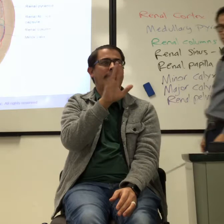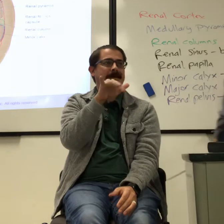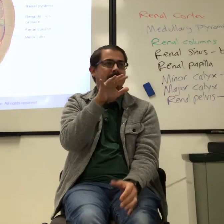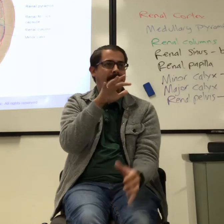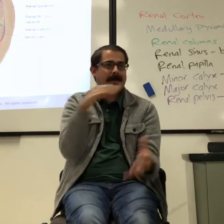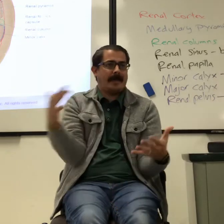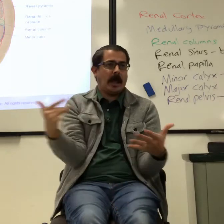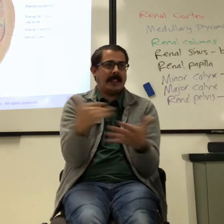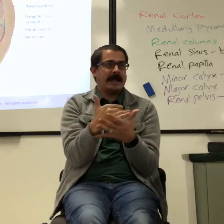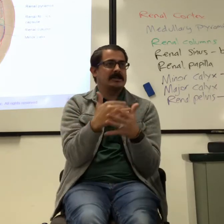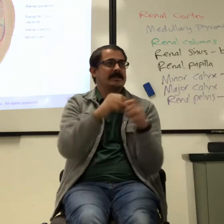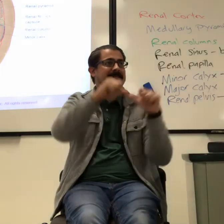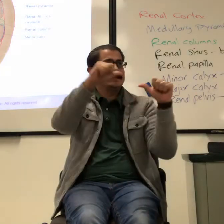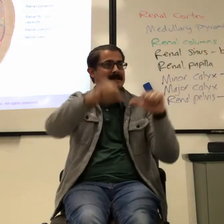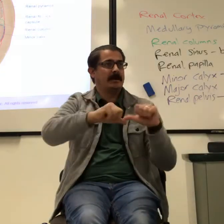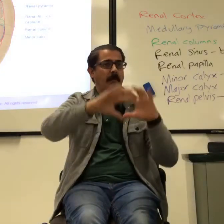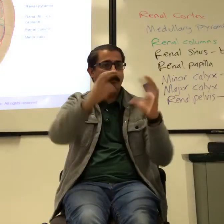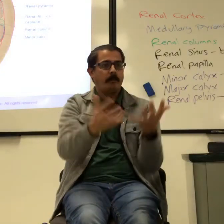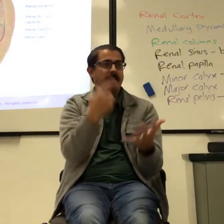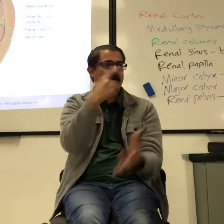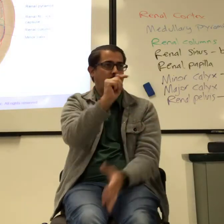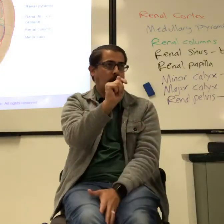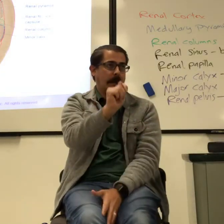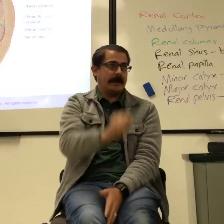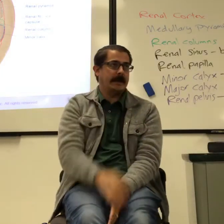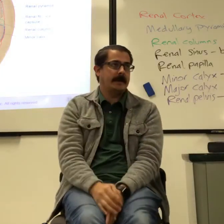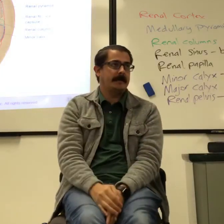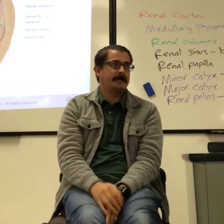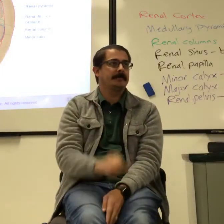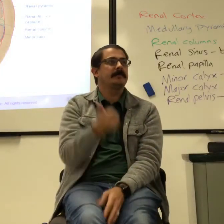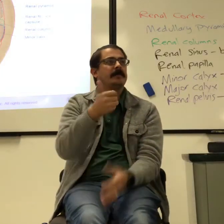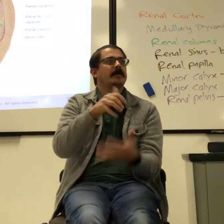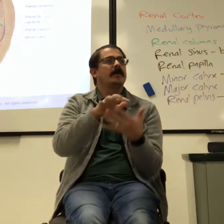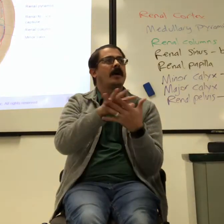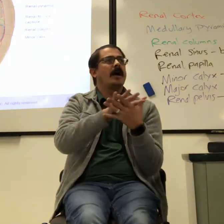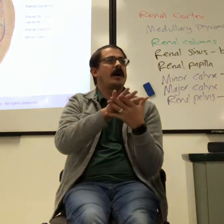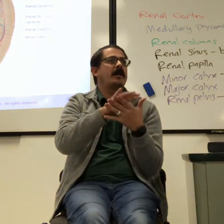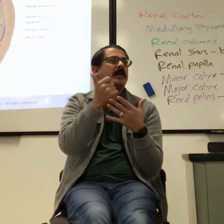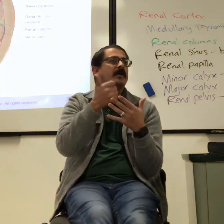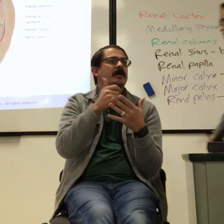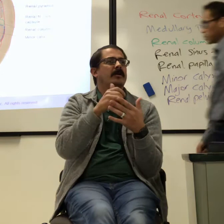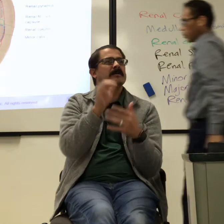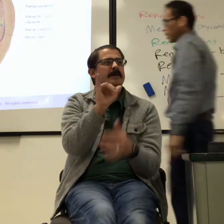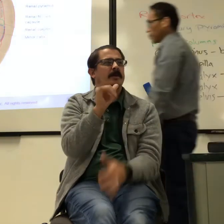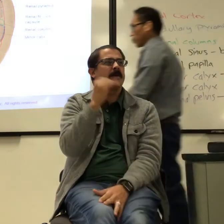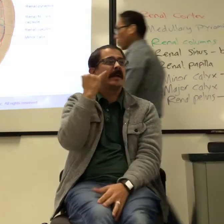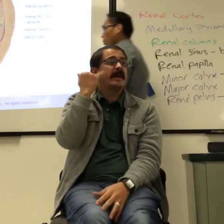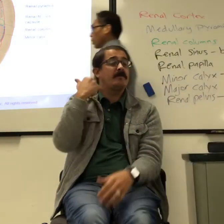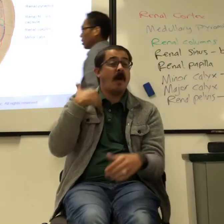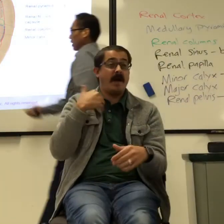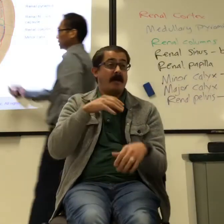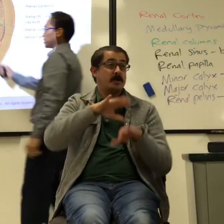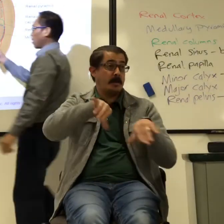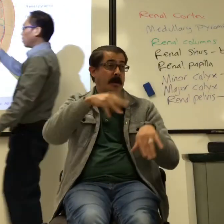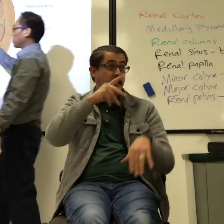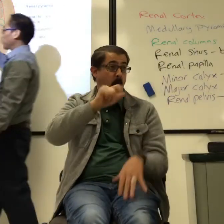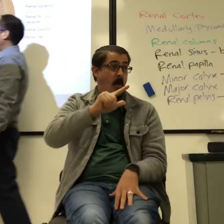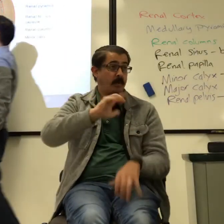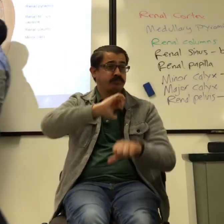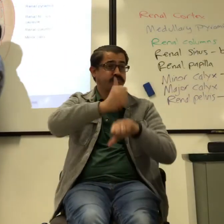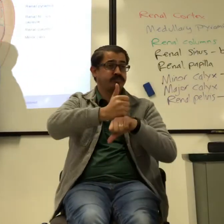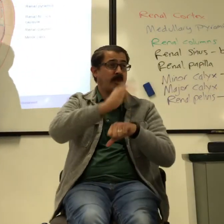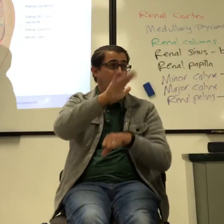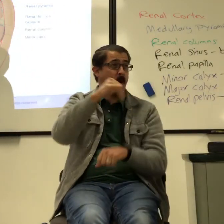system for the urine. So another analogy is usually given for this structure. It's like if you get a swimming pool installed in